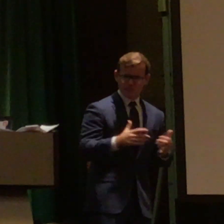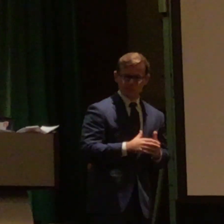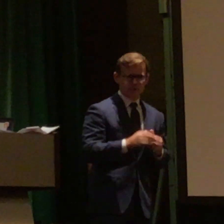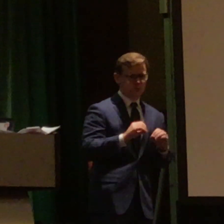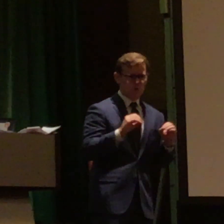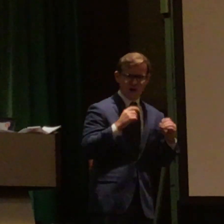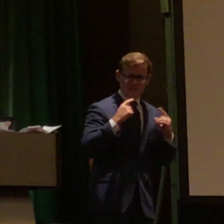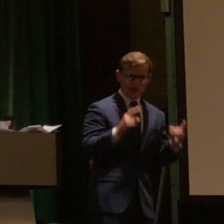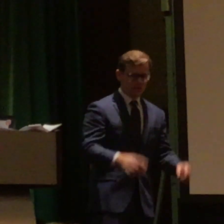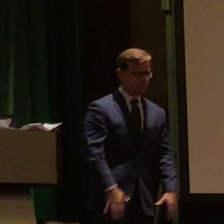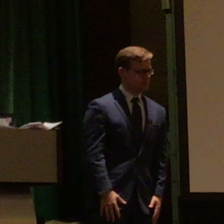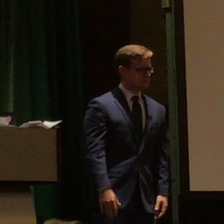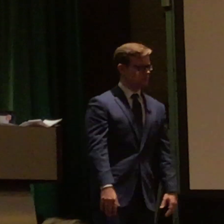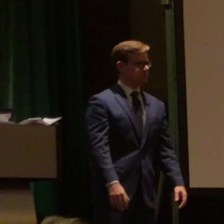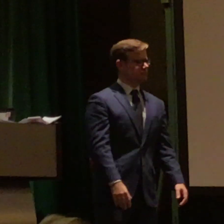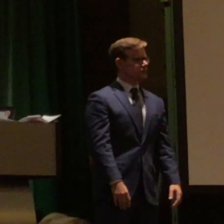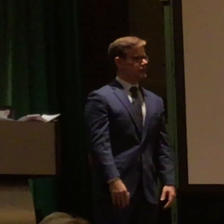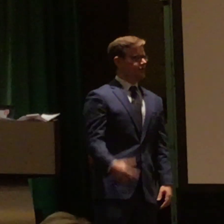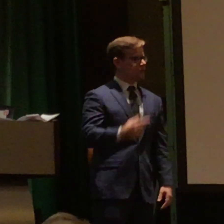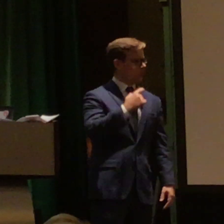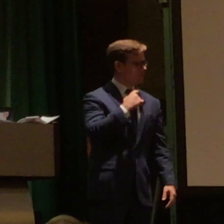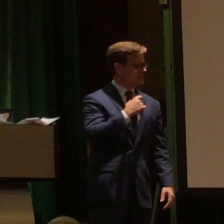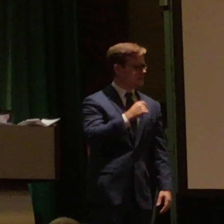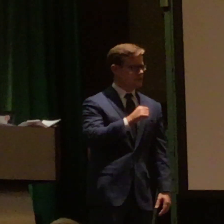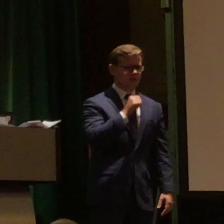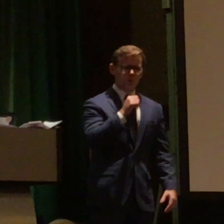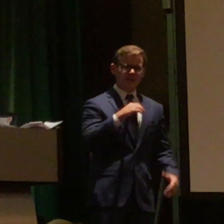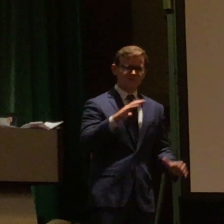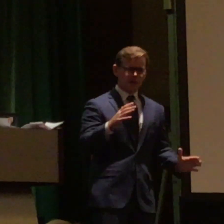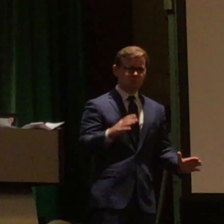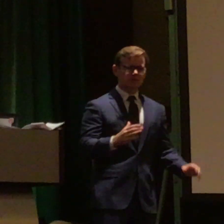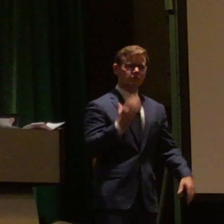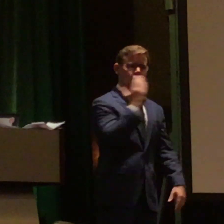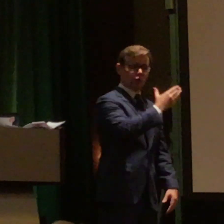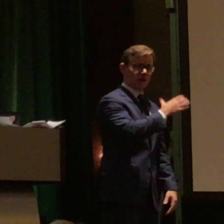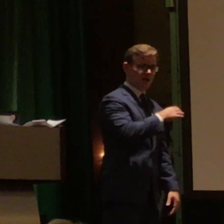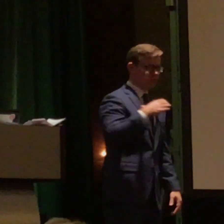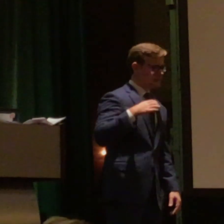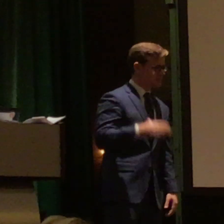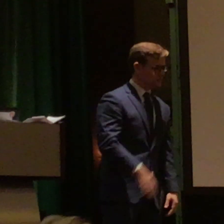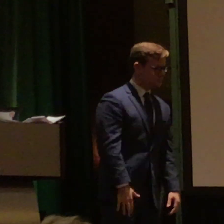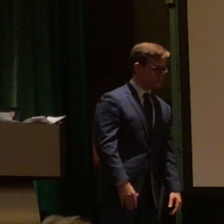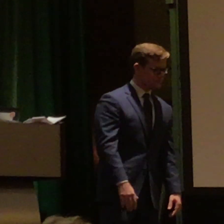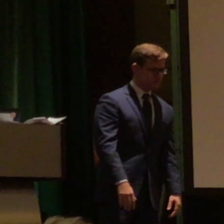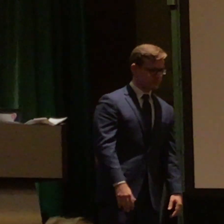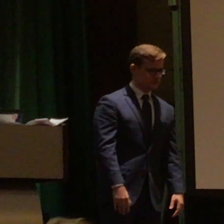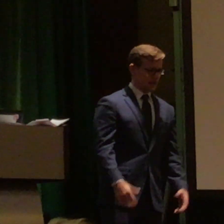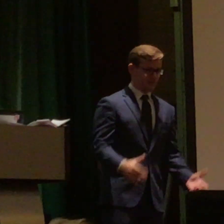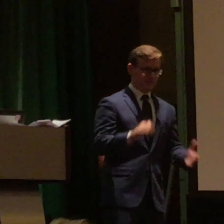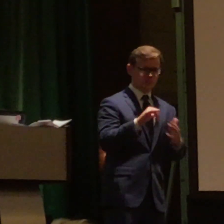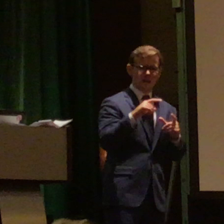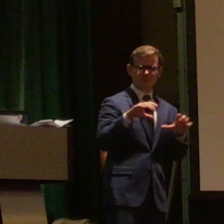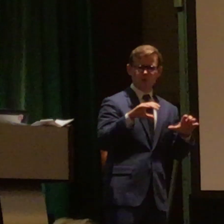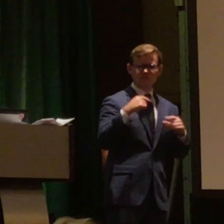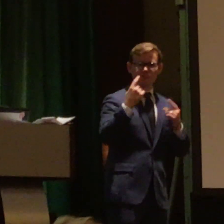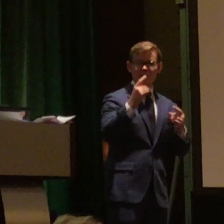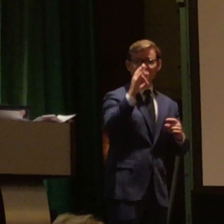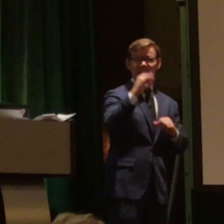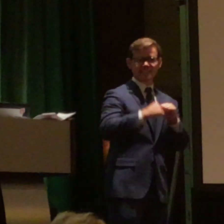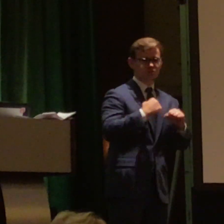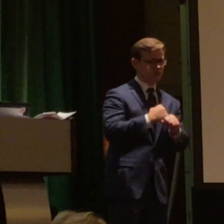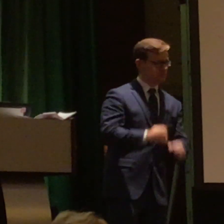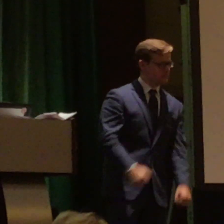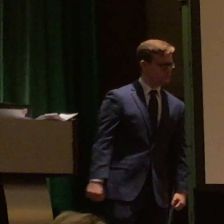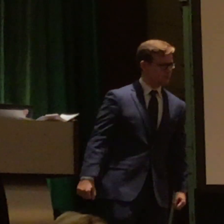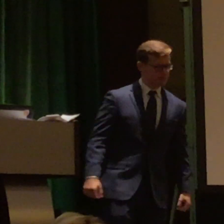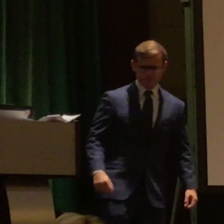officers tried to get me a waiver, but we did not have success with that. So they said, your only recourse is to go to